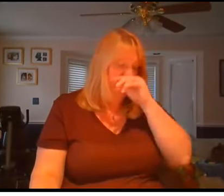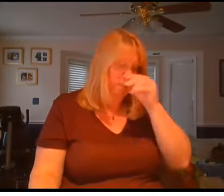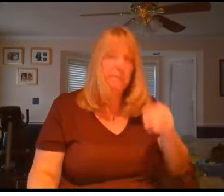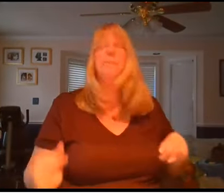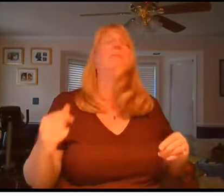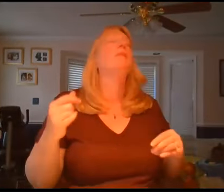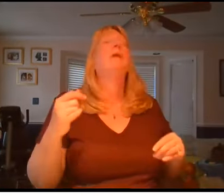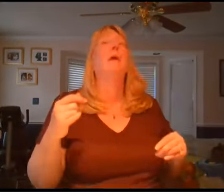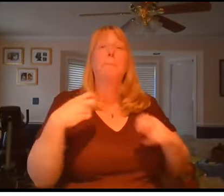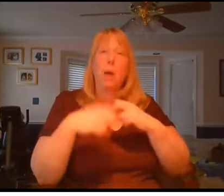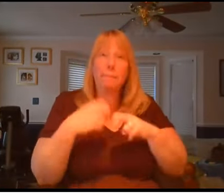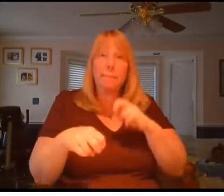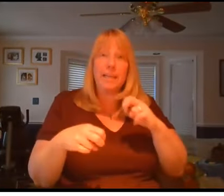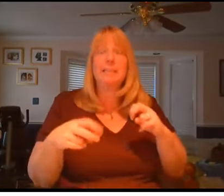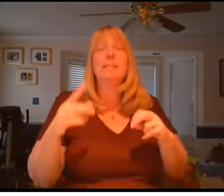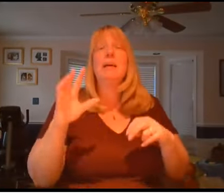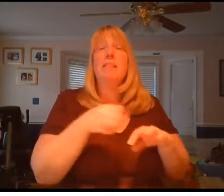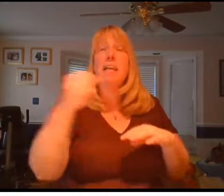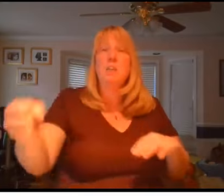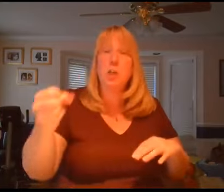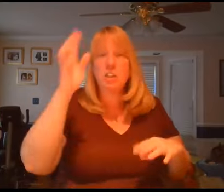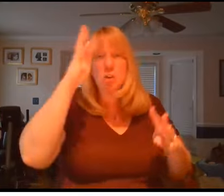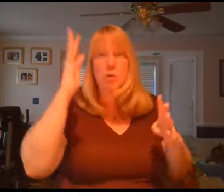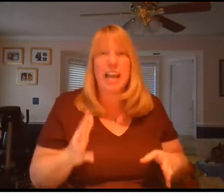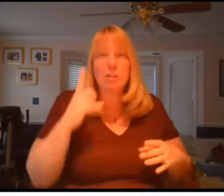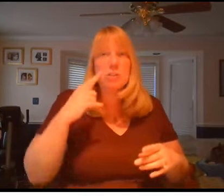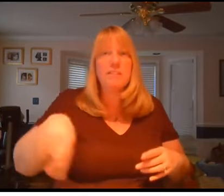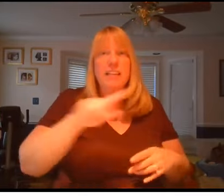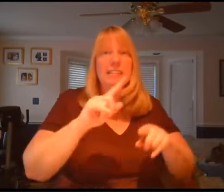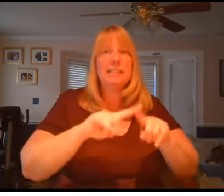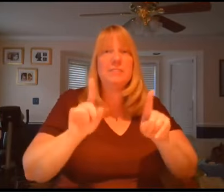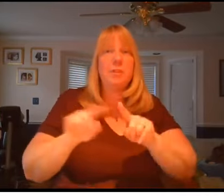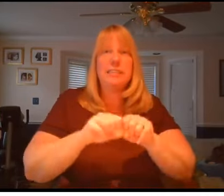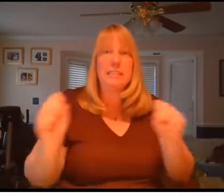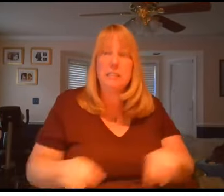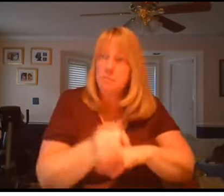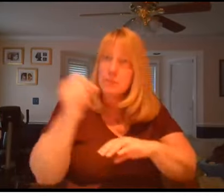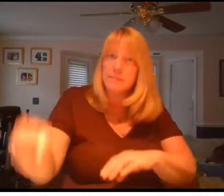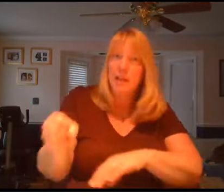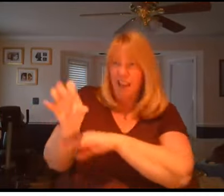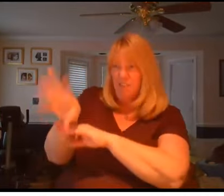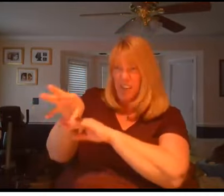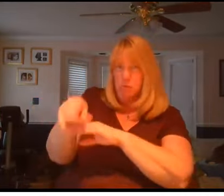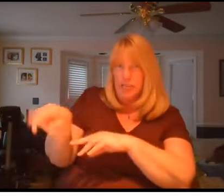There's so much. The problem is that the creators of these different